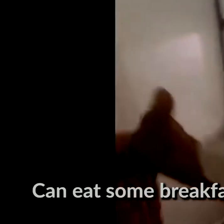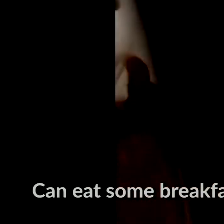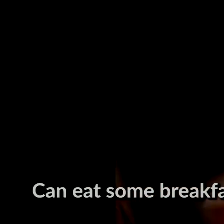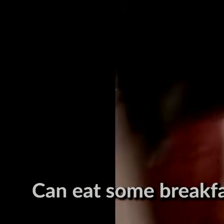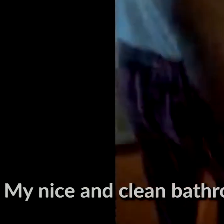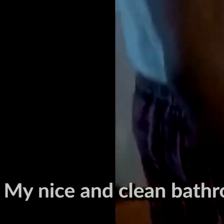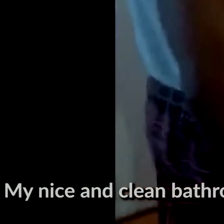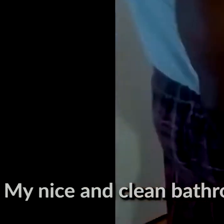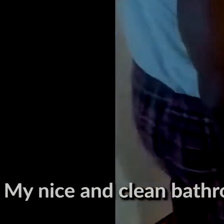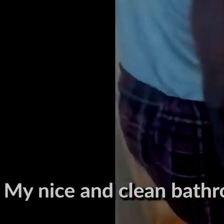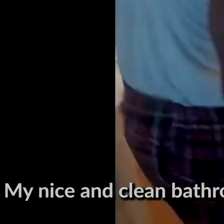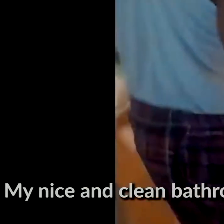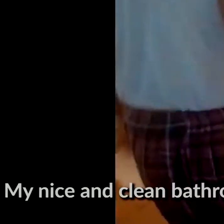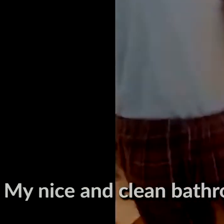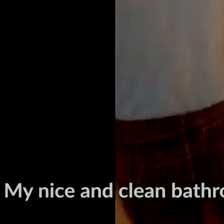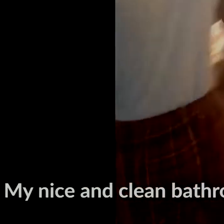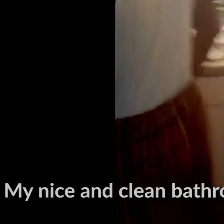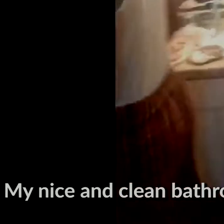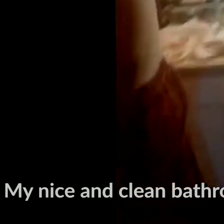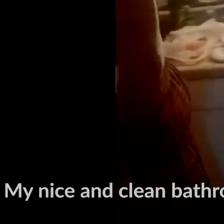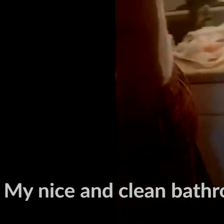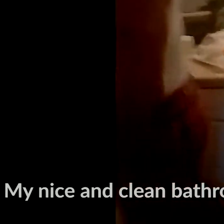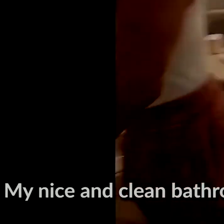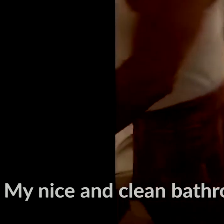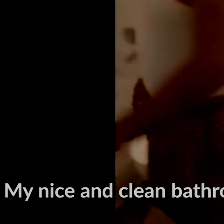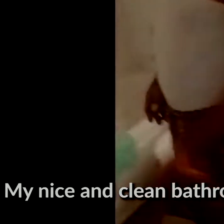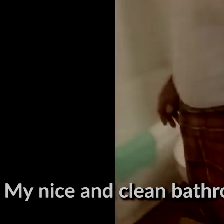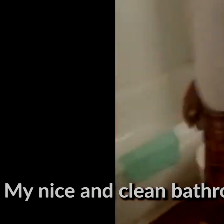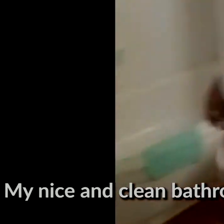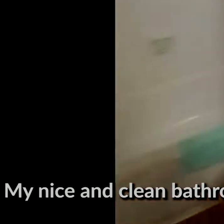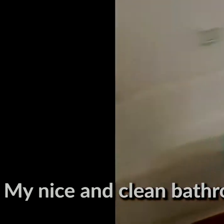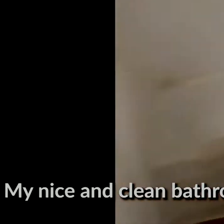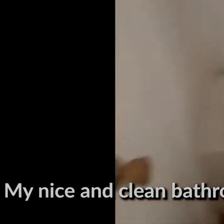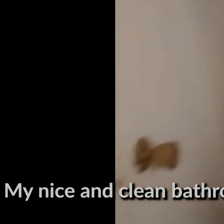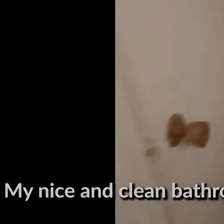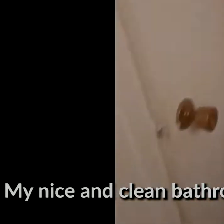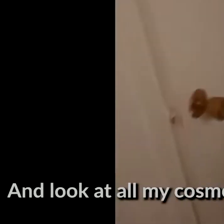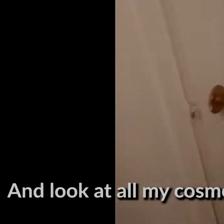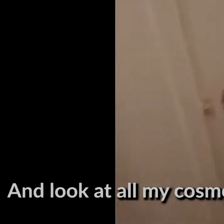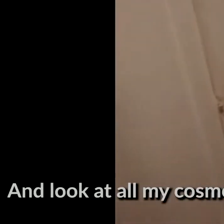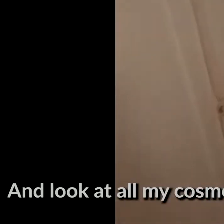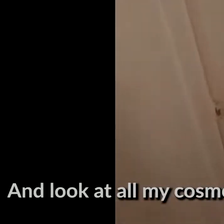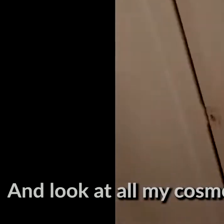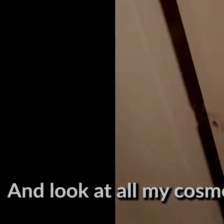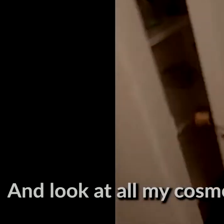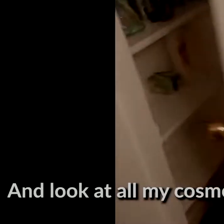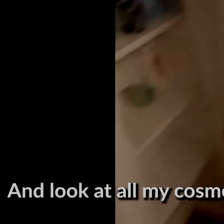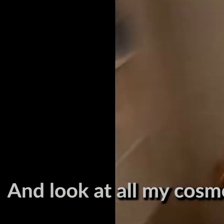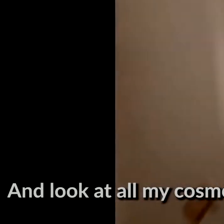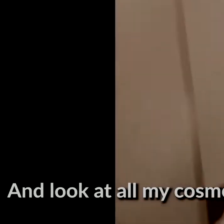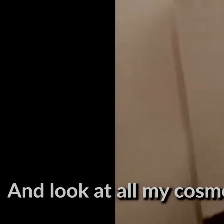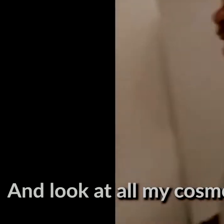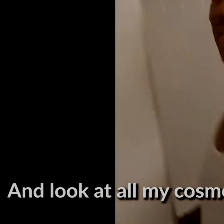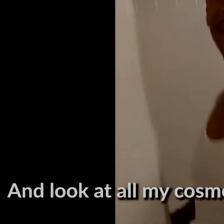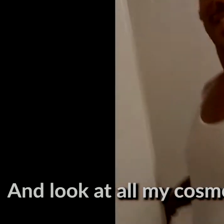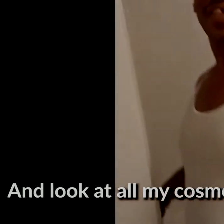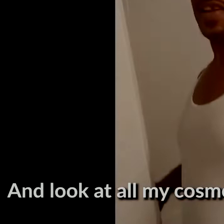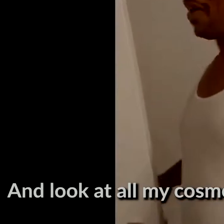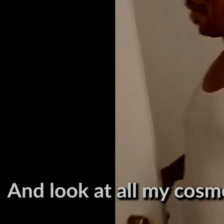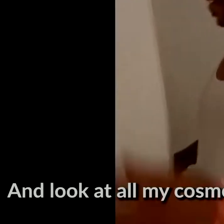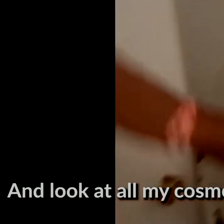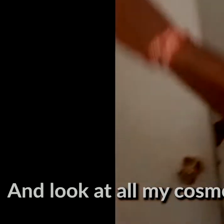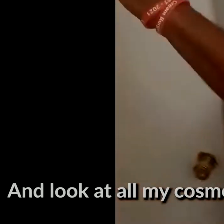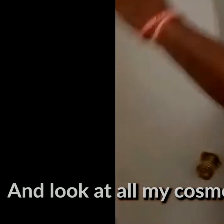to. My nice and clean bathroom. I can bathe now. Like what we got to get me. And